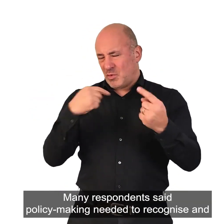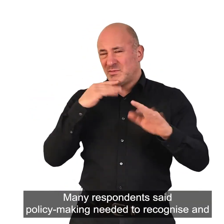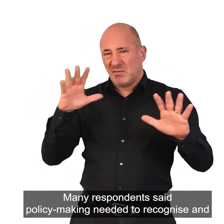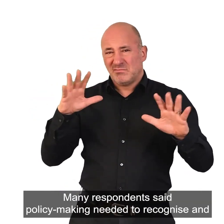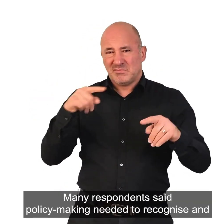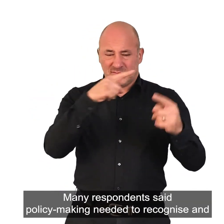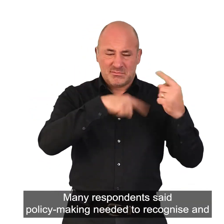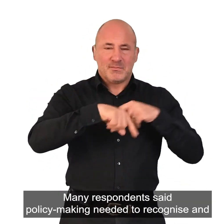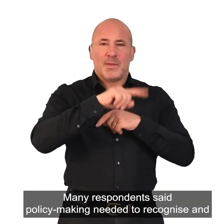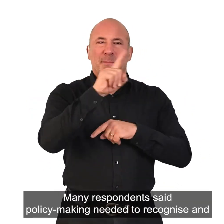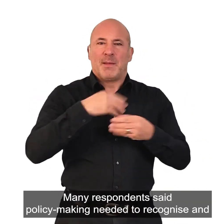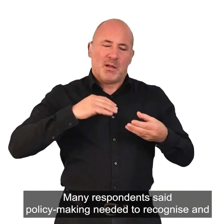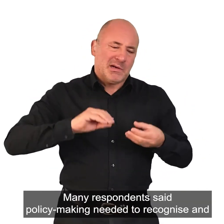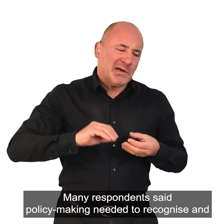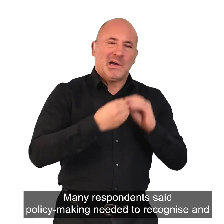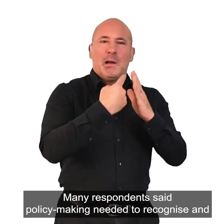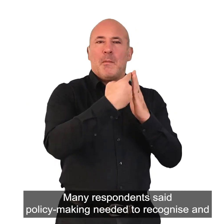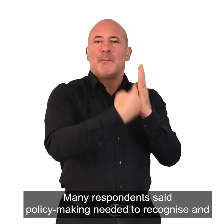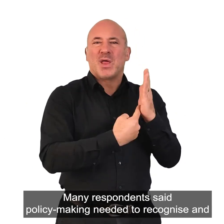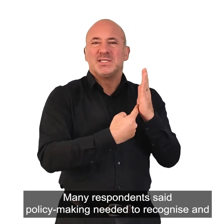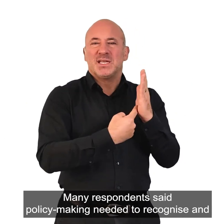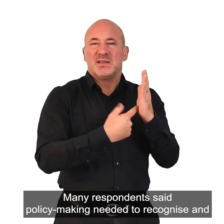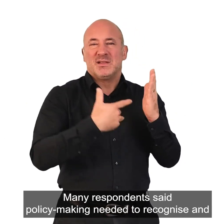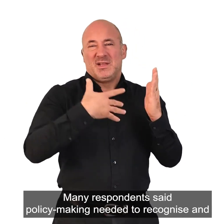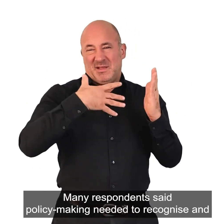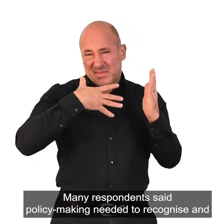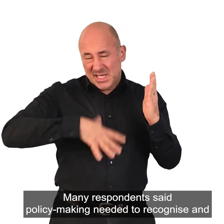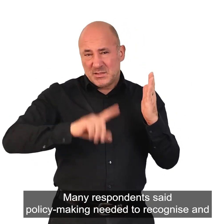Many respondents said policy making needed to recognise and